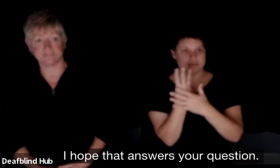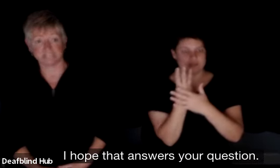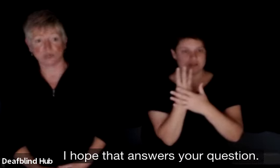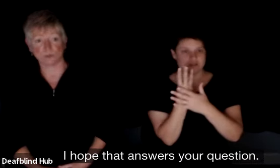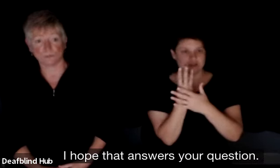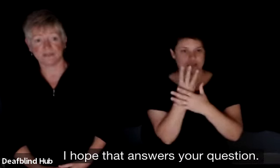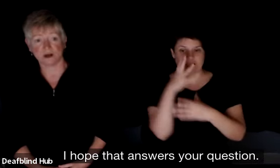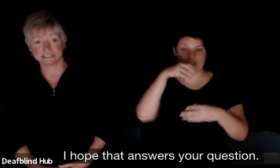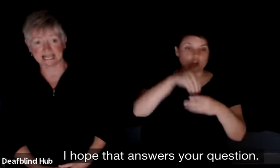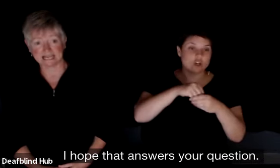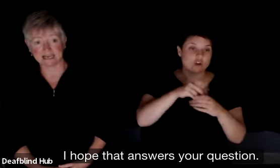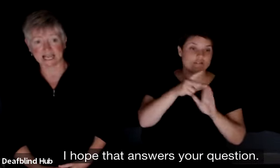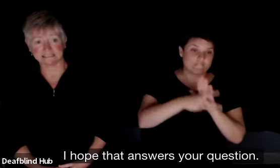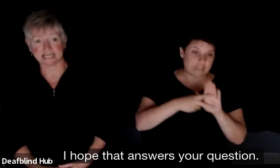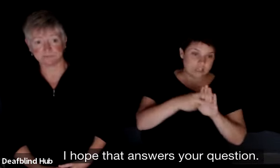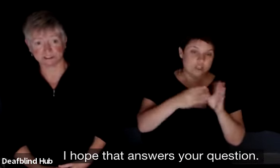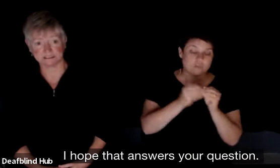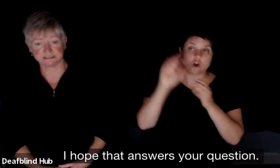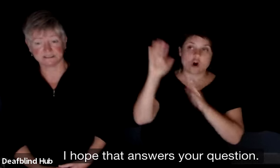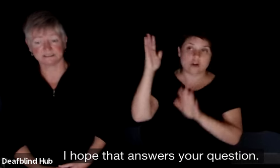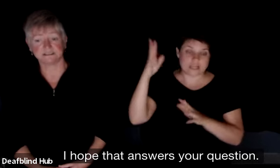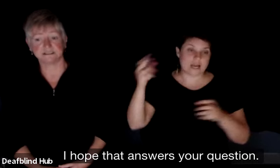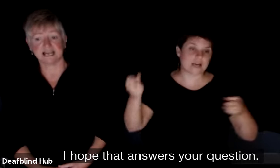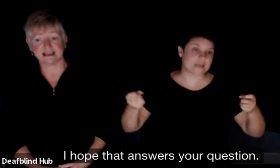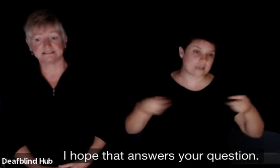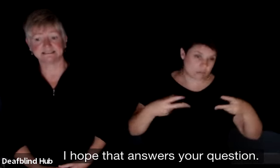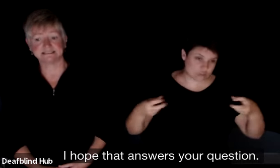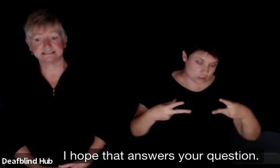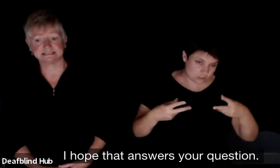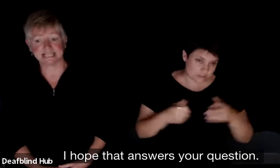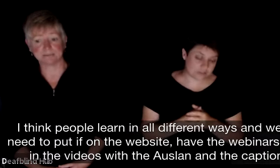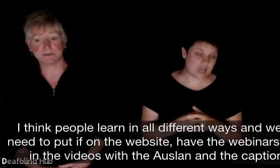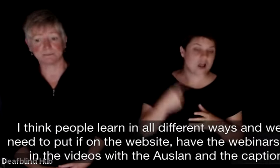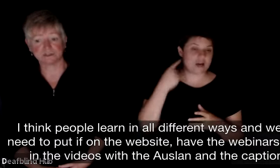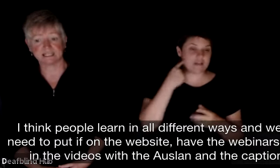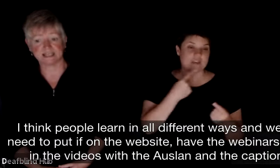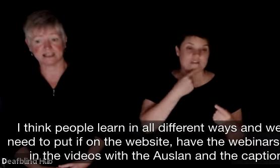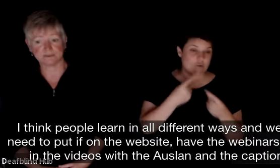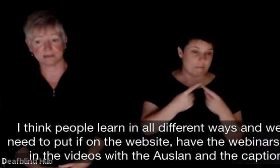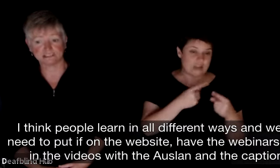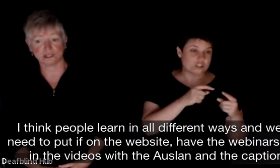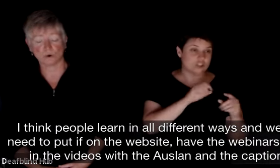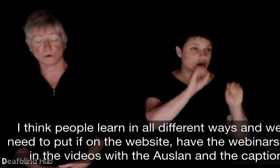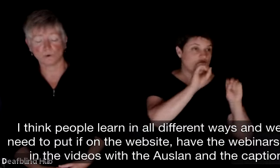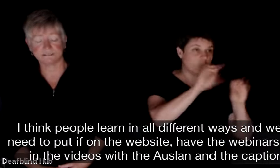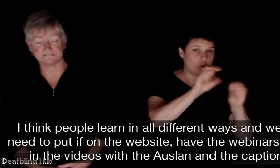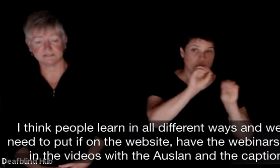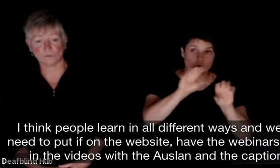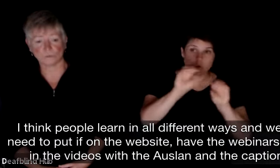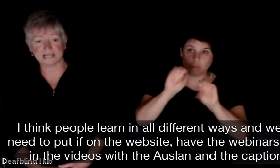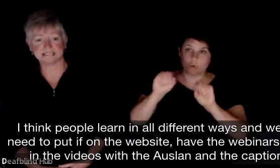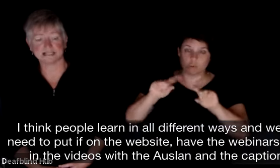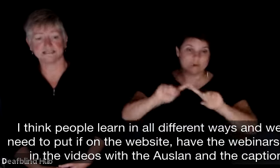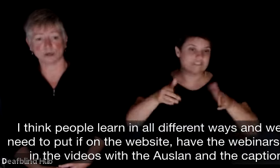with the Auslan and the captions, and keep putting the information in all different ways so people